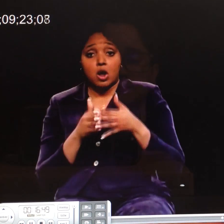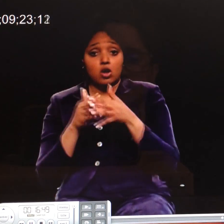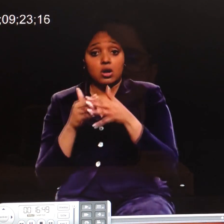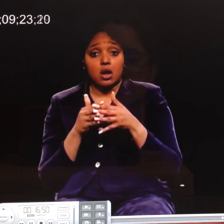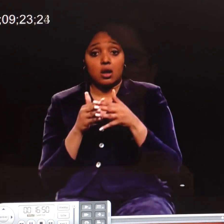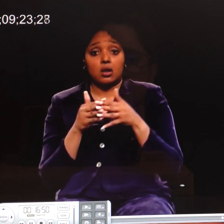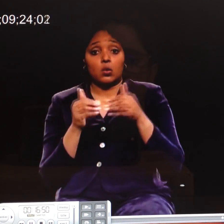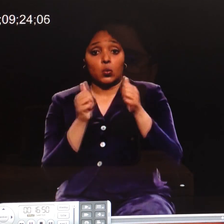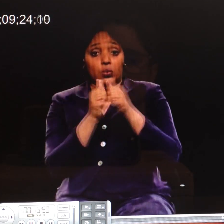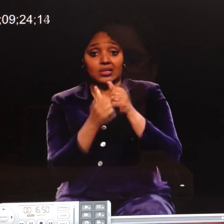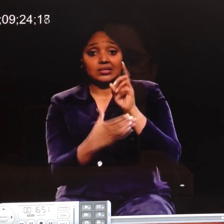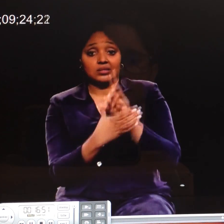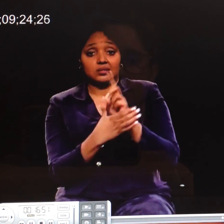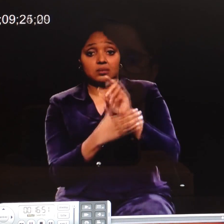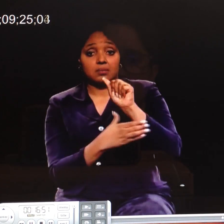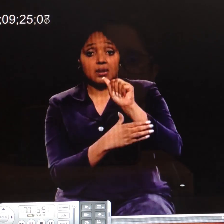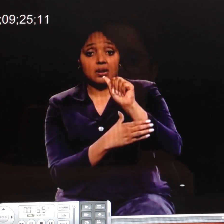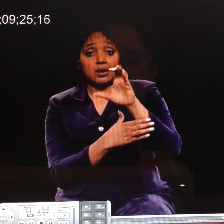communities.